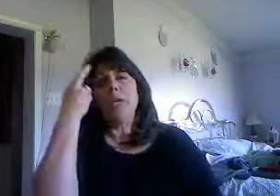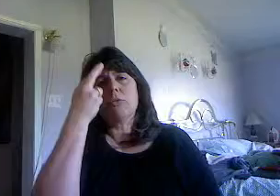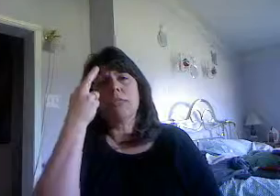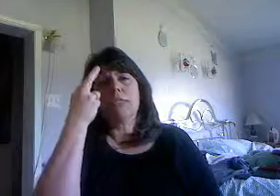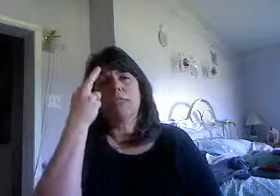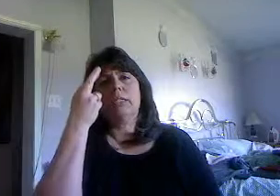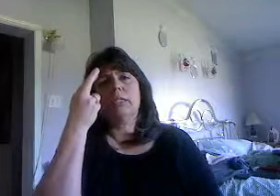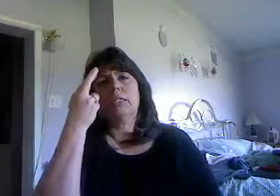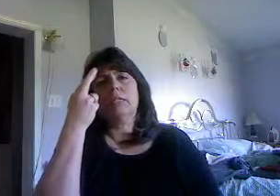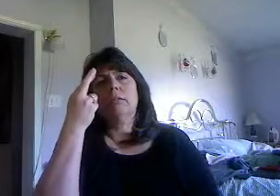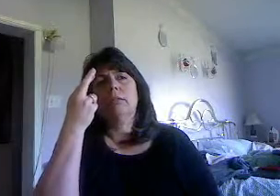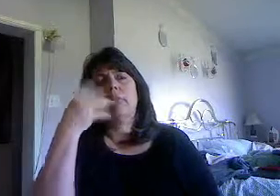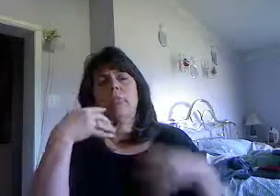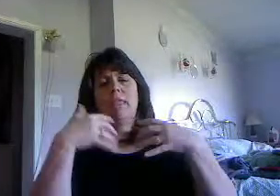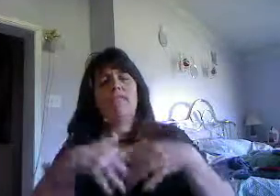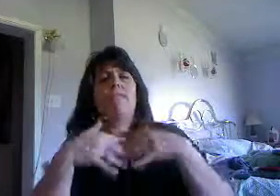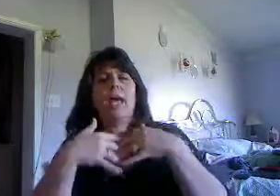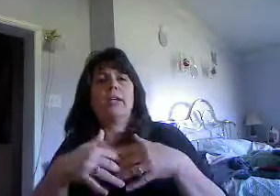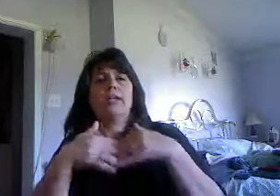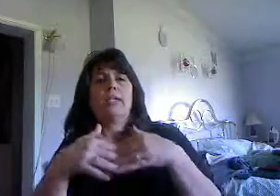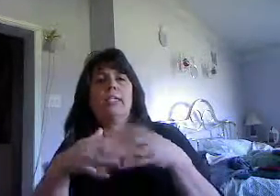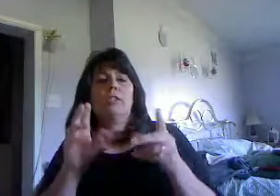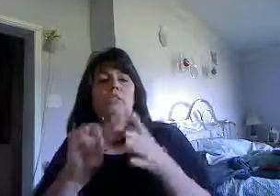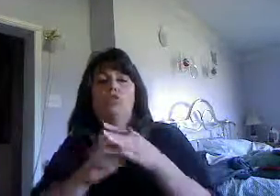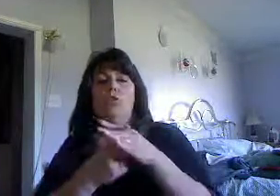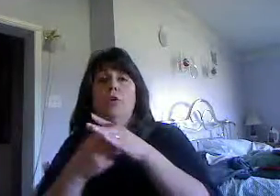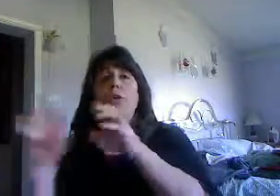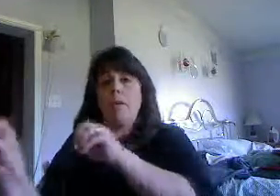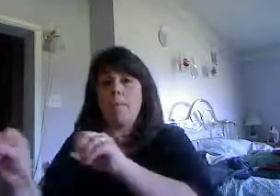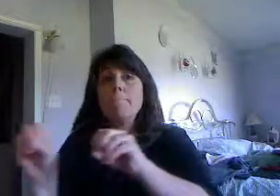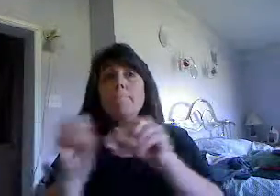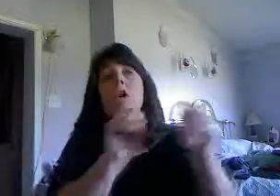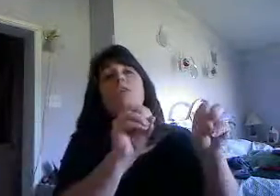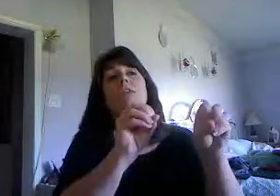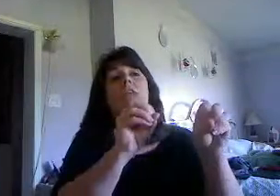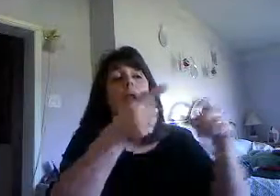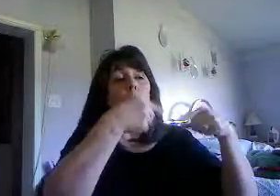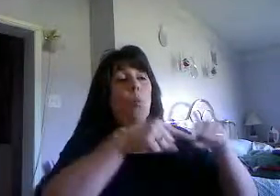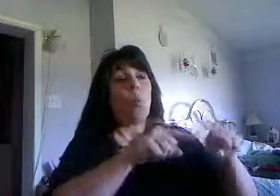began to move out to follow the labor force. As the labor force moved out to the suburbs,